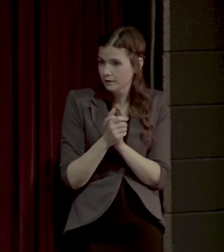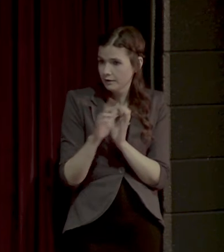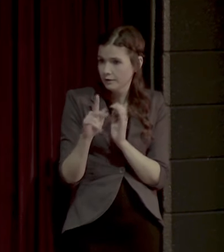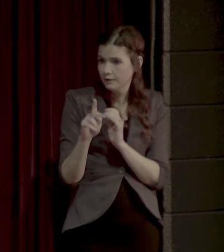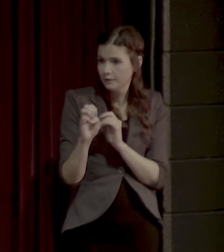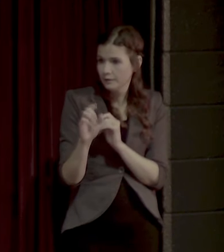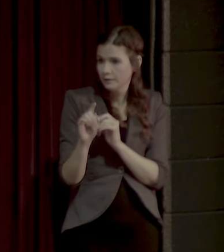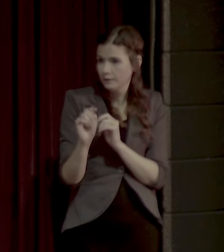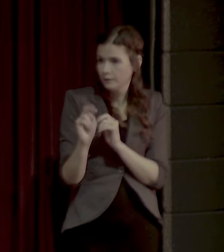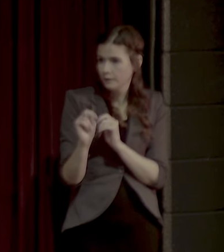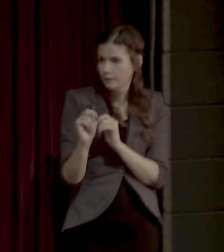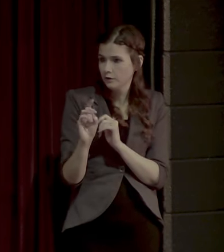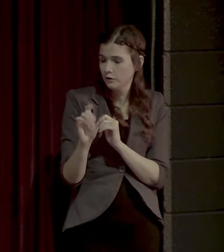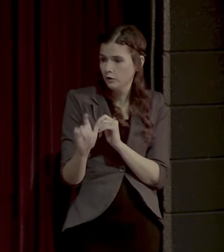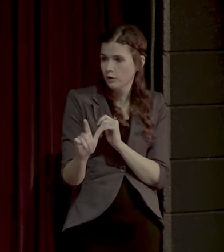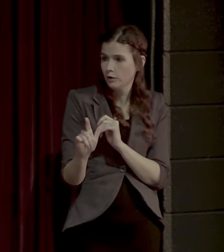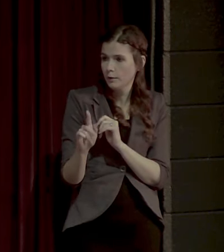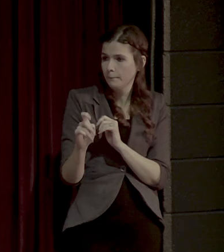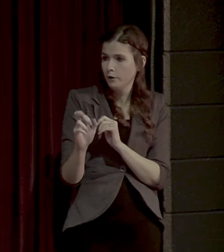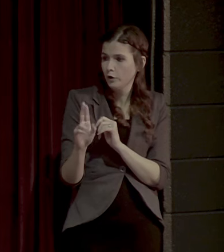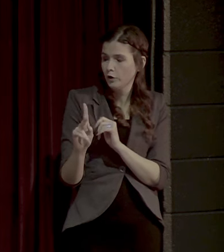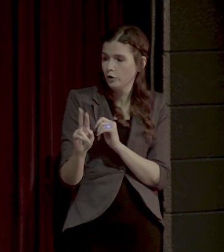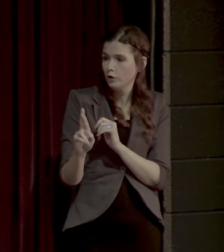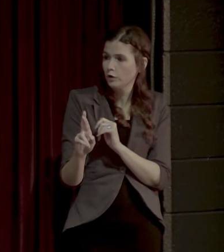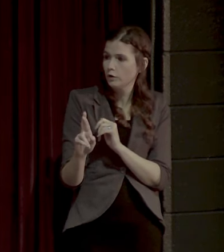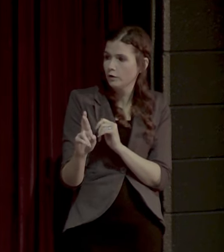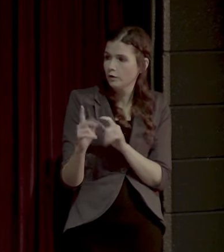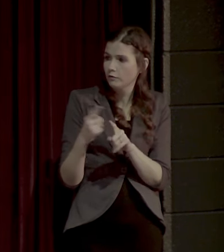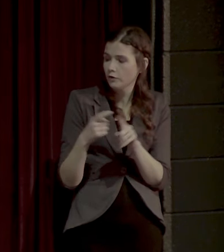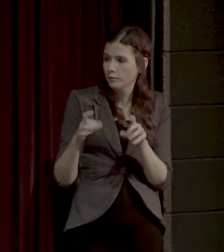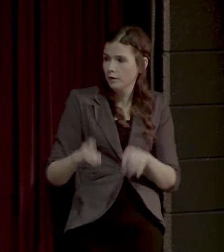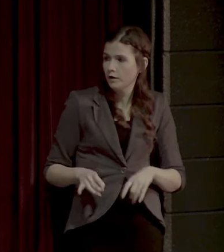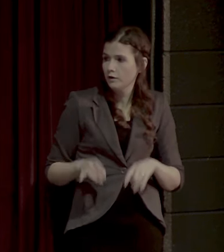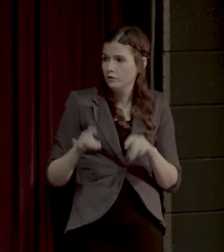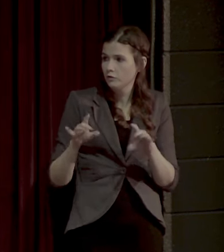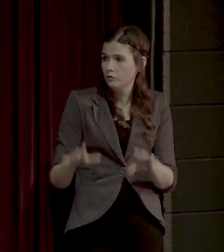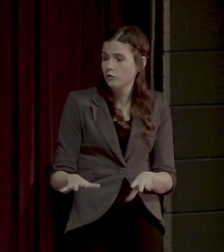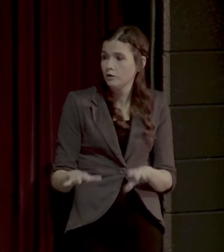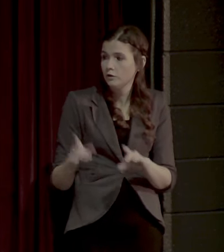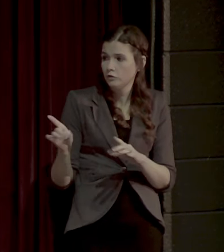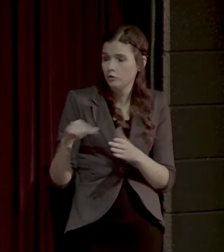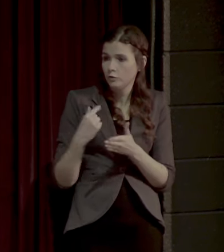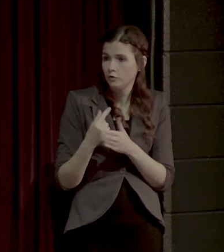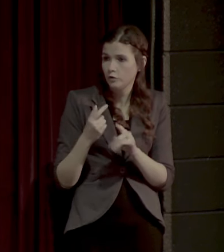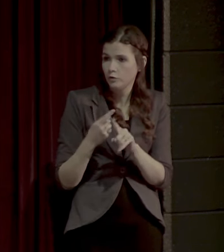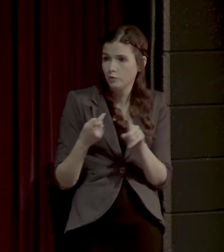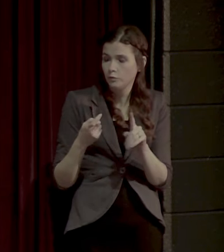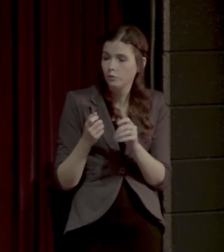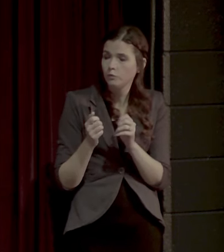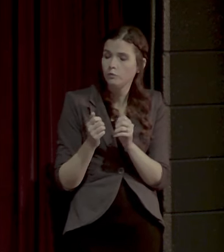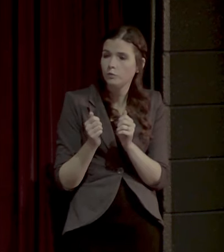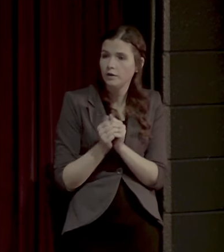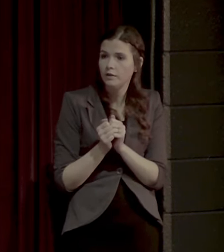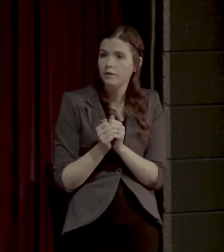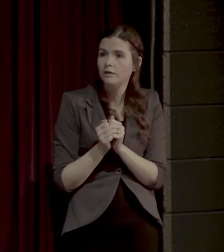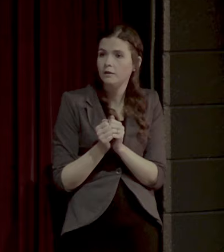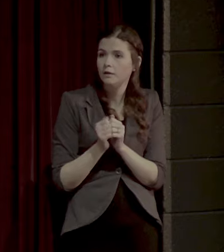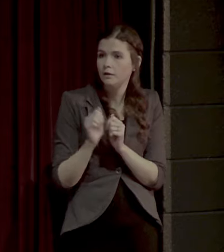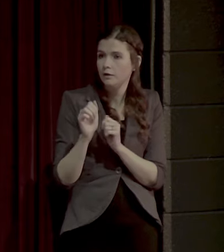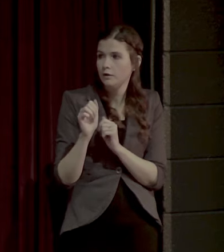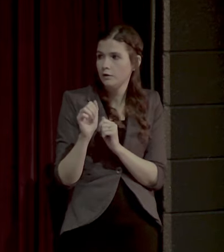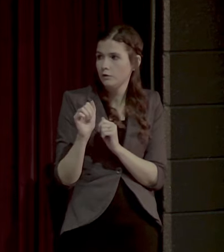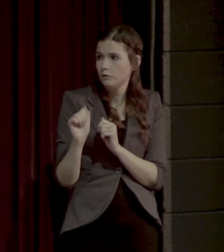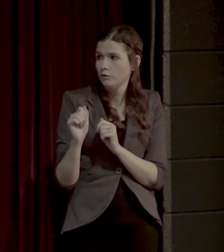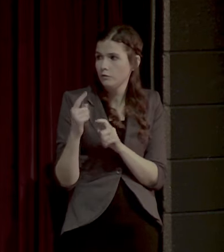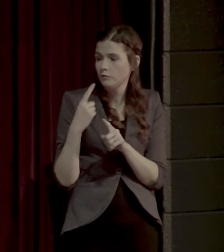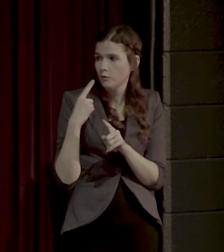Kendall Parker. From Palm Beach, Australia, Kendall is graduating with an Associate of Science in Liberal Arts.